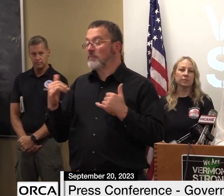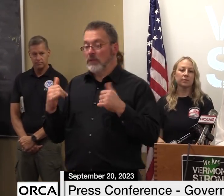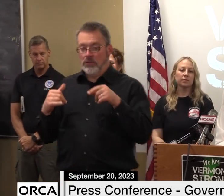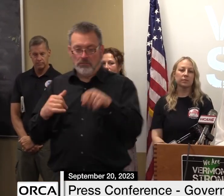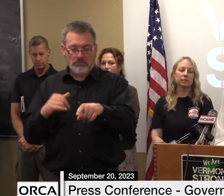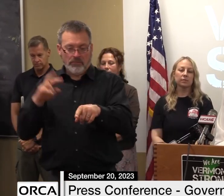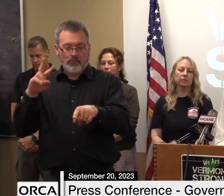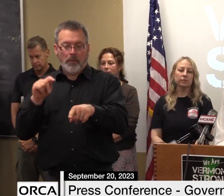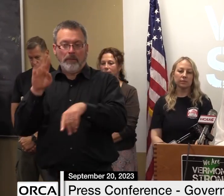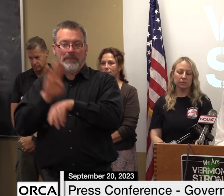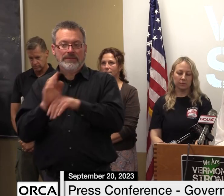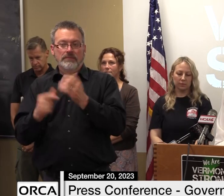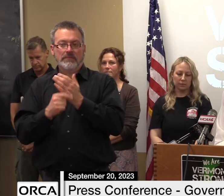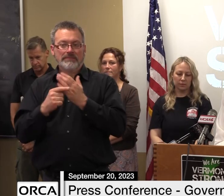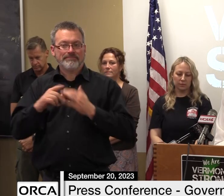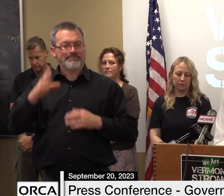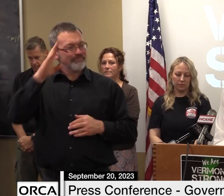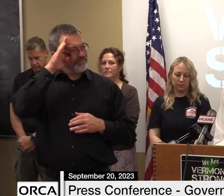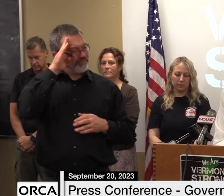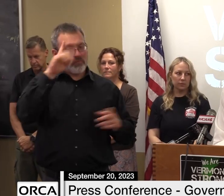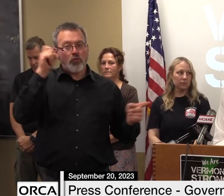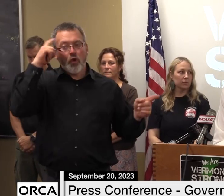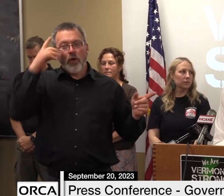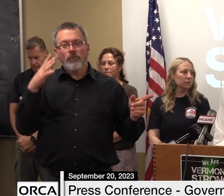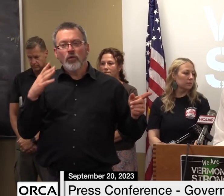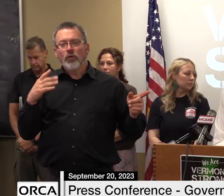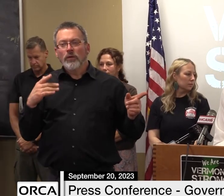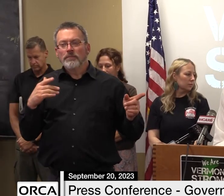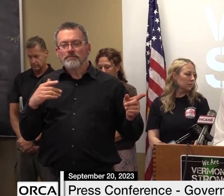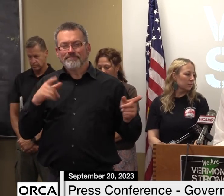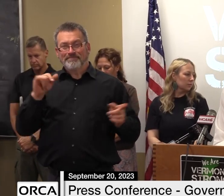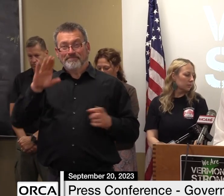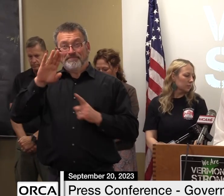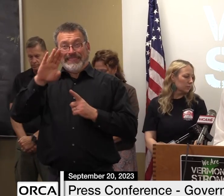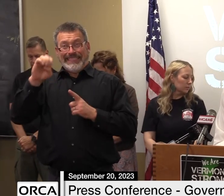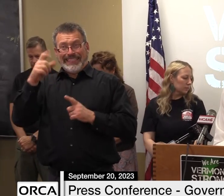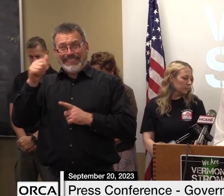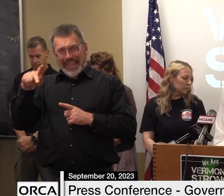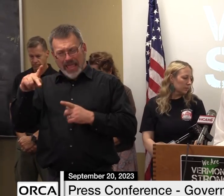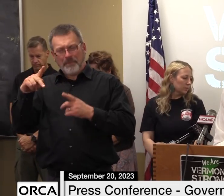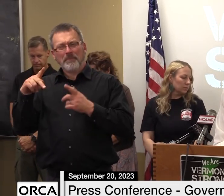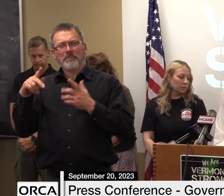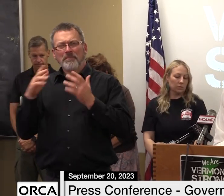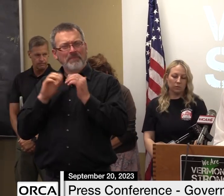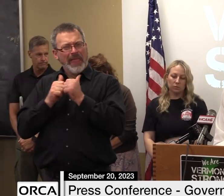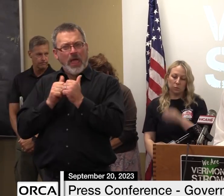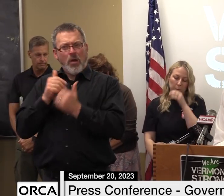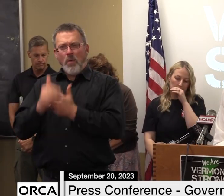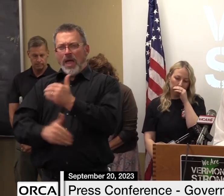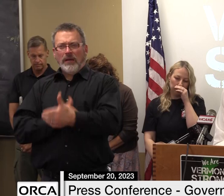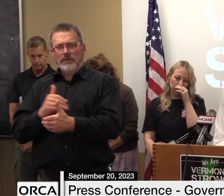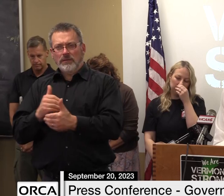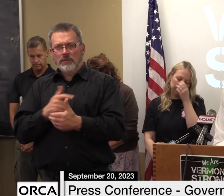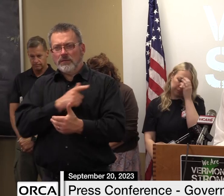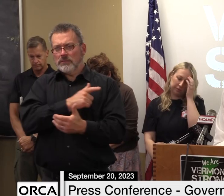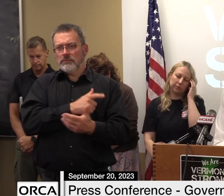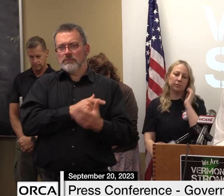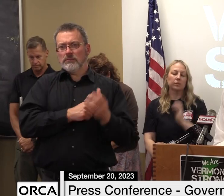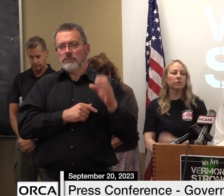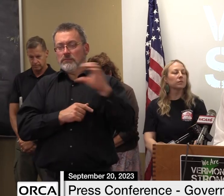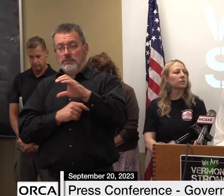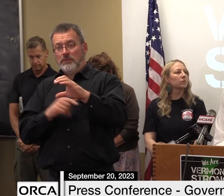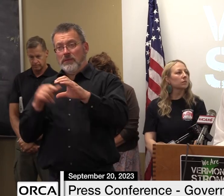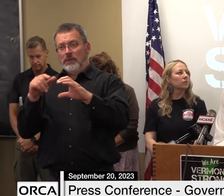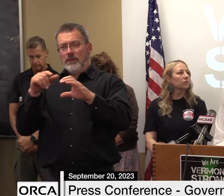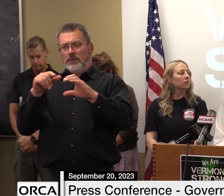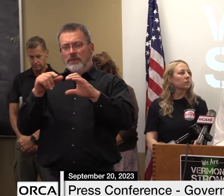Hi, Governor. I just wanted to be clear on the BGAP, how it works. So what you're providing is net of,